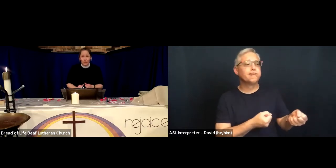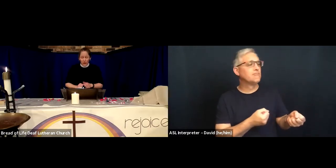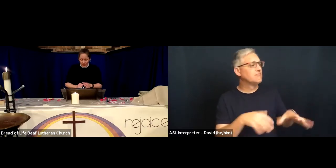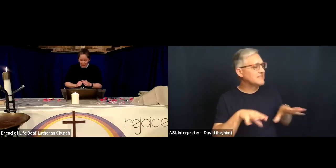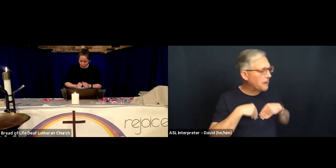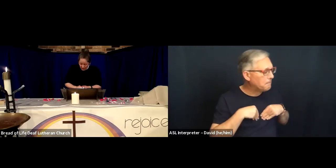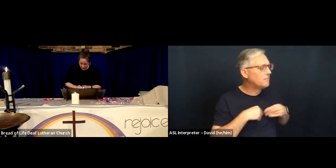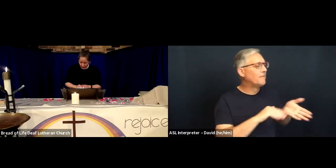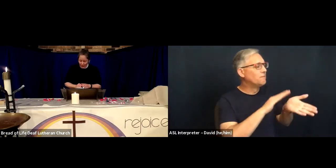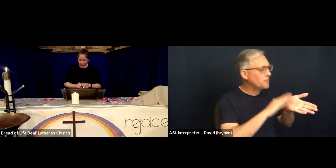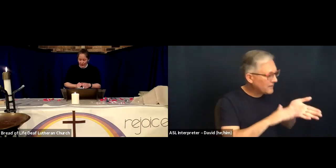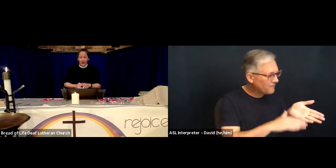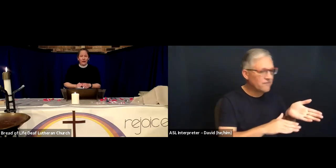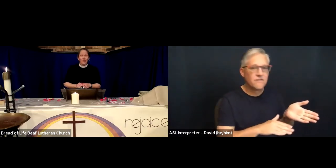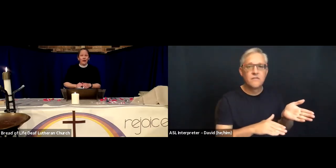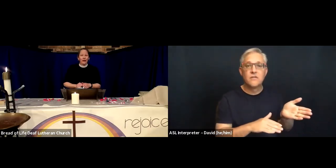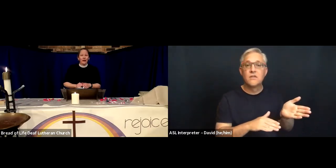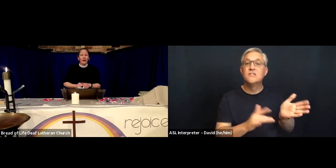Jesus trusts Peter.